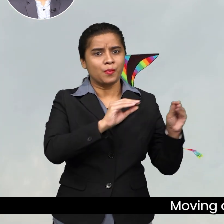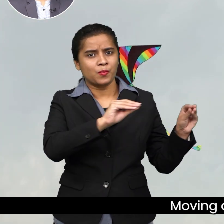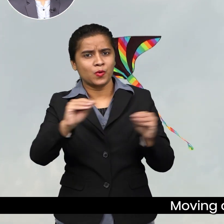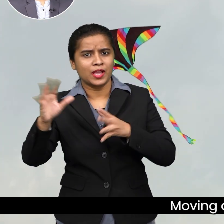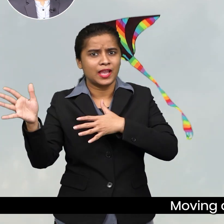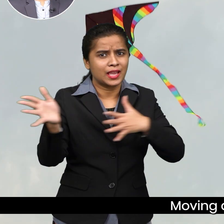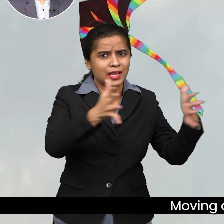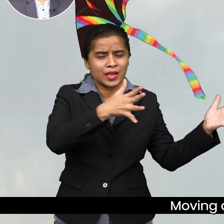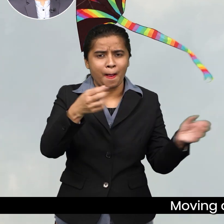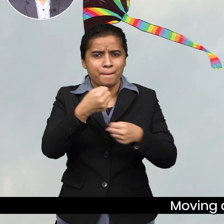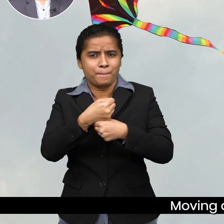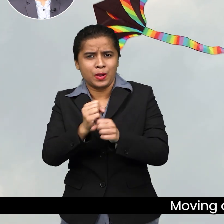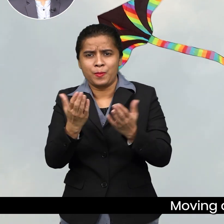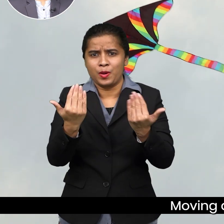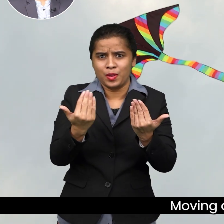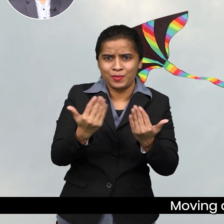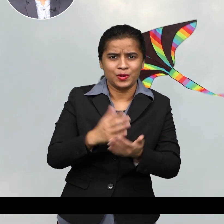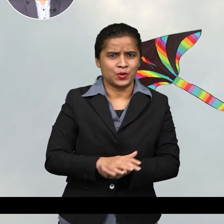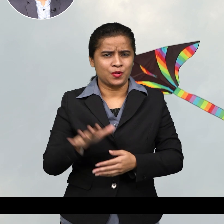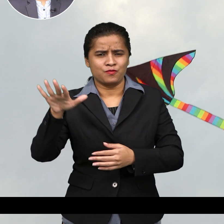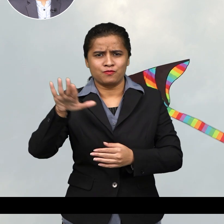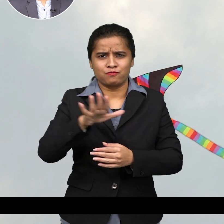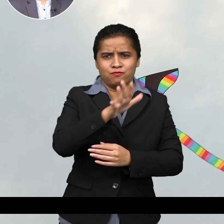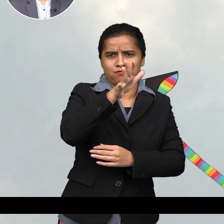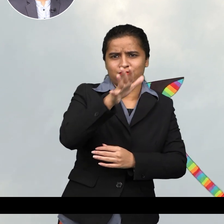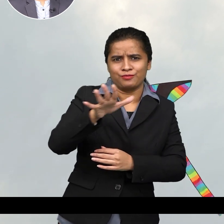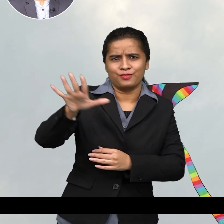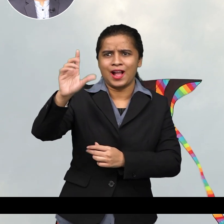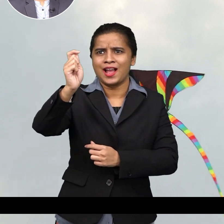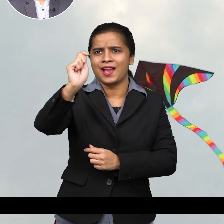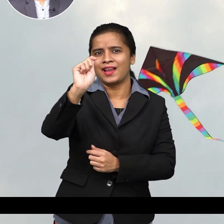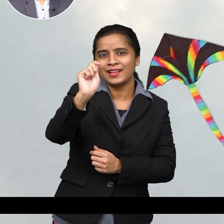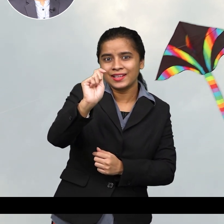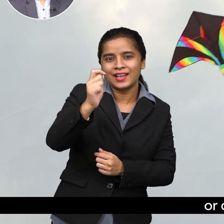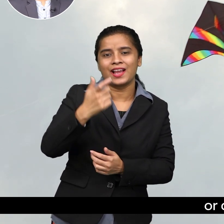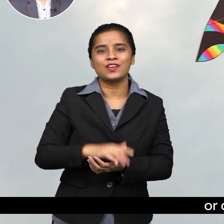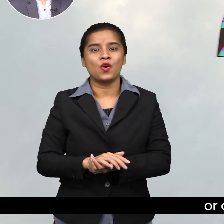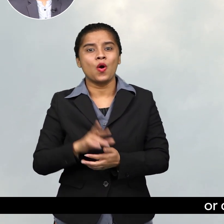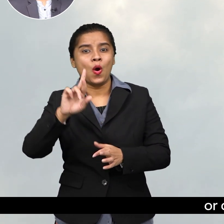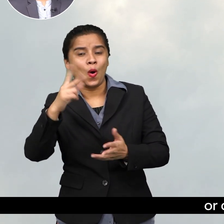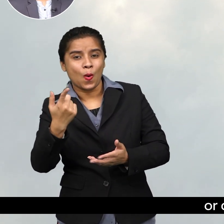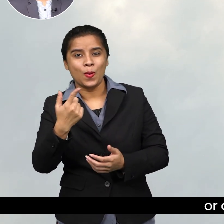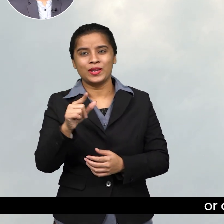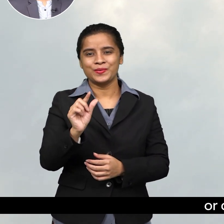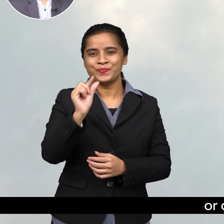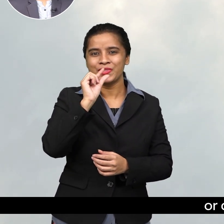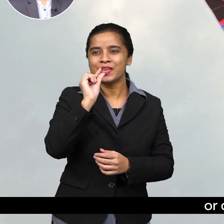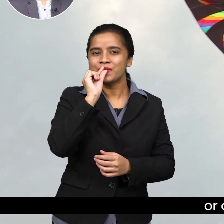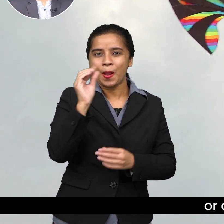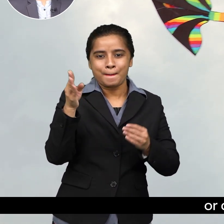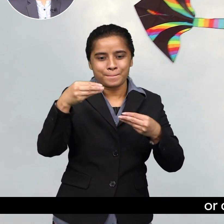Moving air makes it possible to fly a kite or a paper rocket.